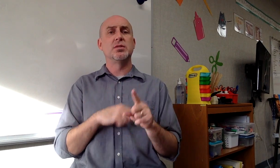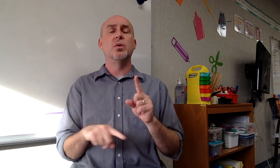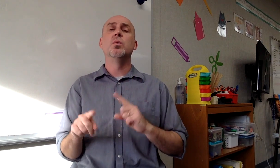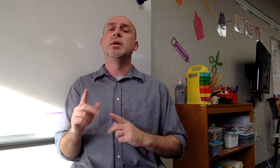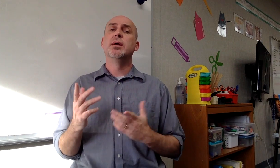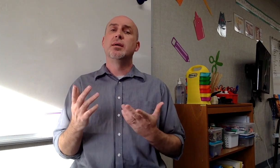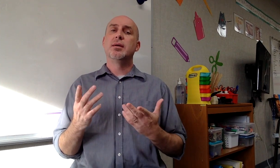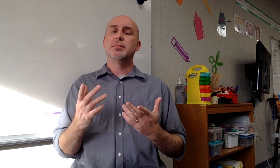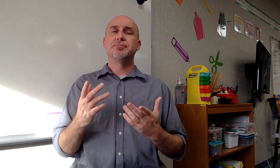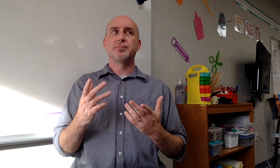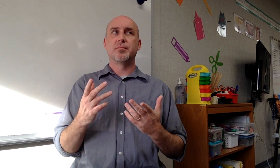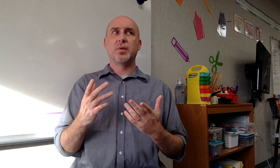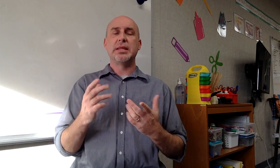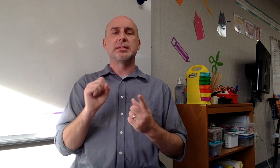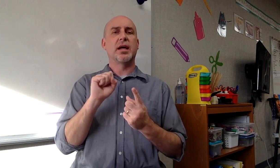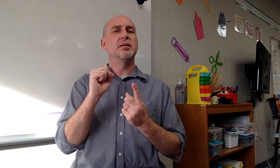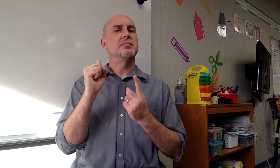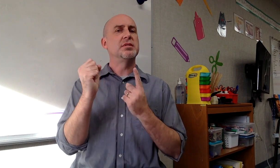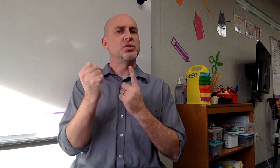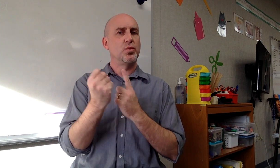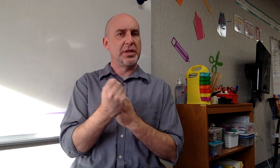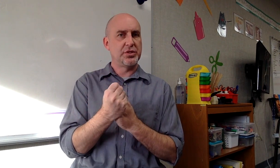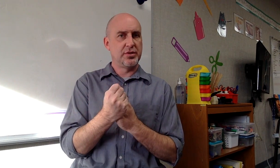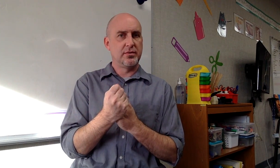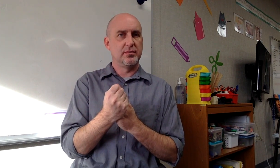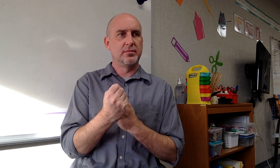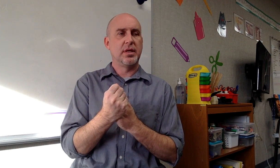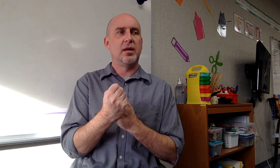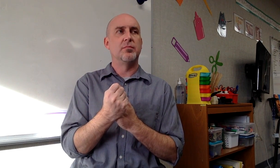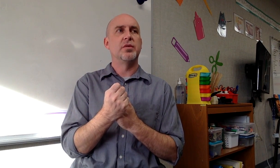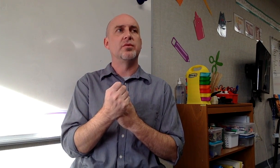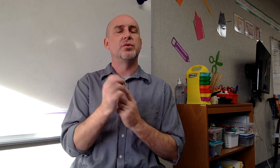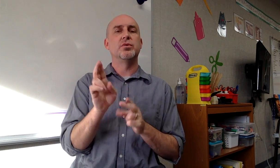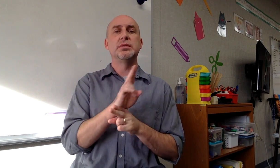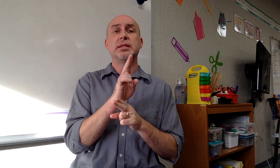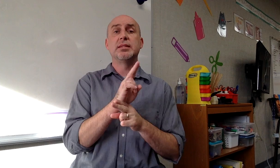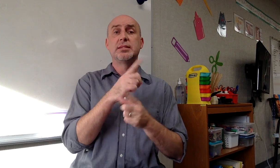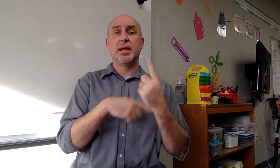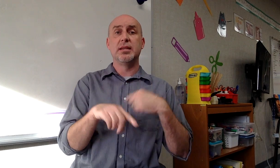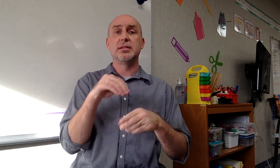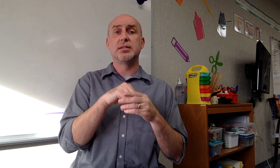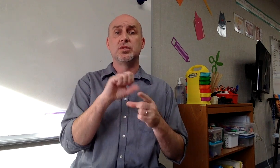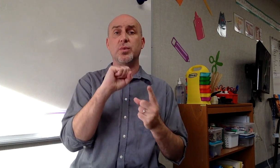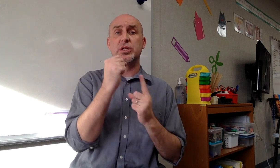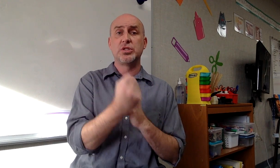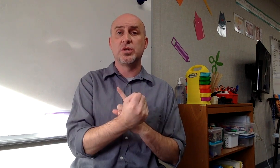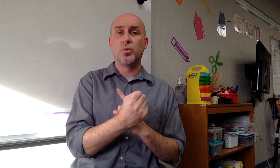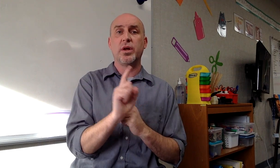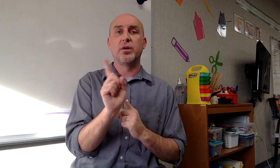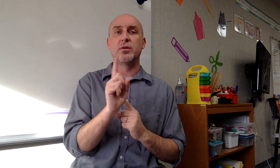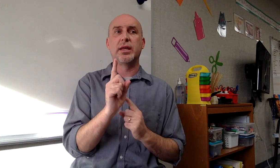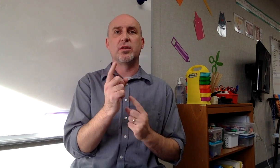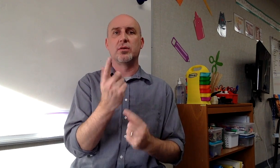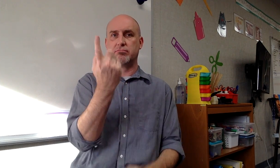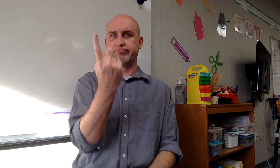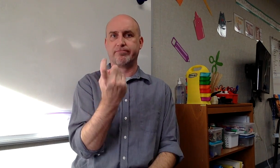so it's kind of situational. If you're using the sign in a situation where, like, you're